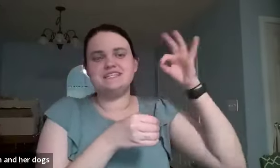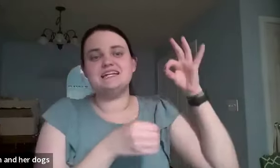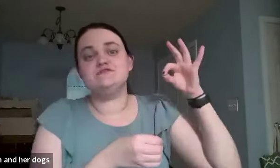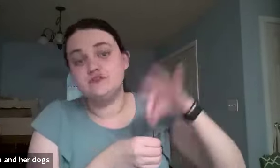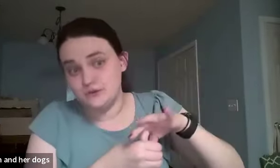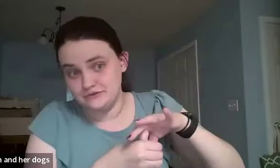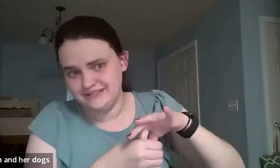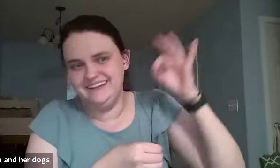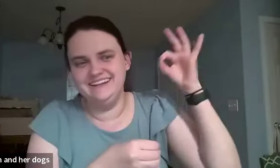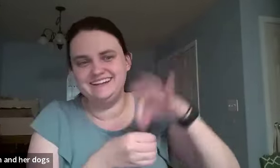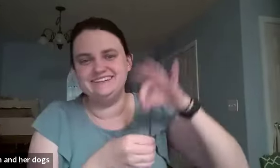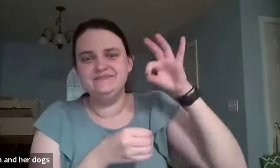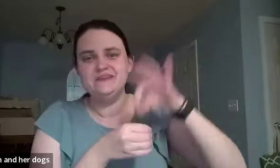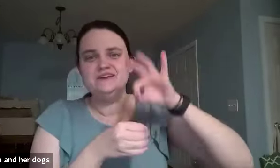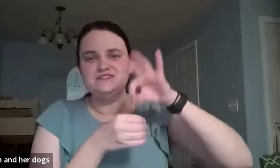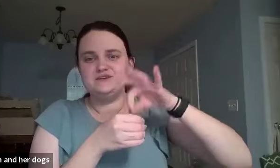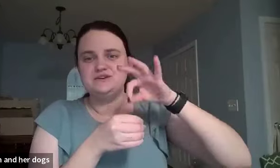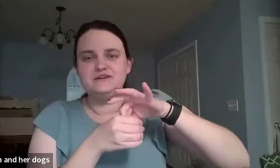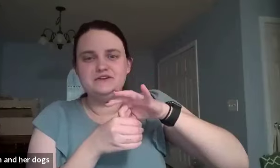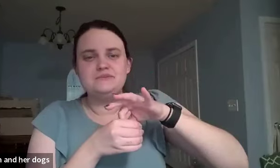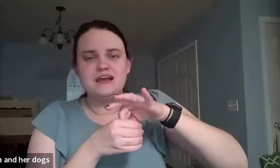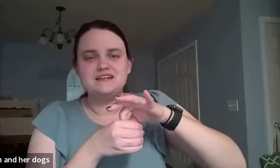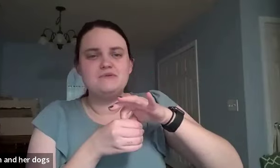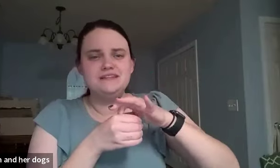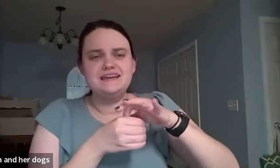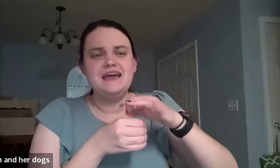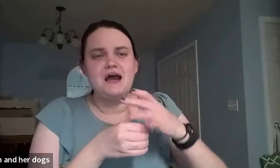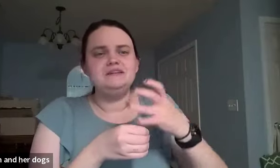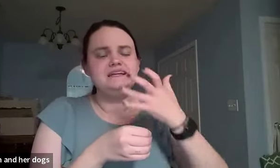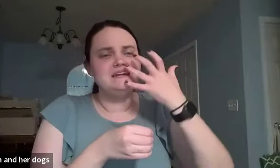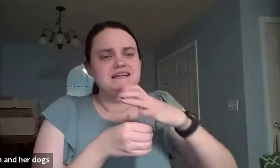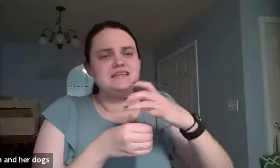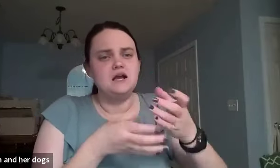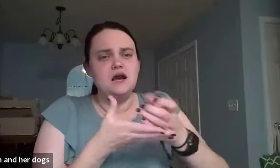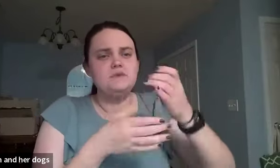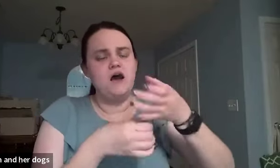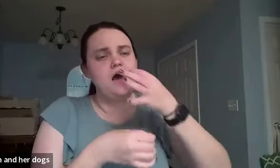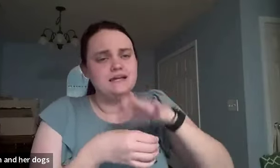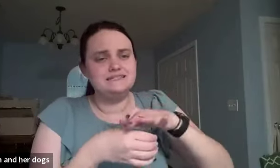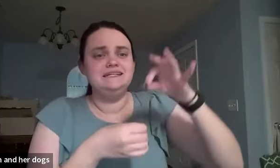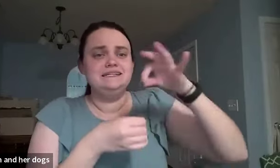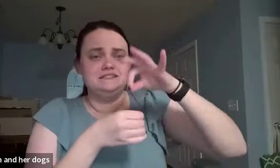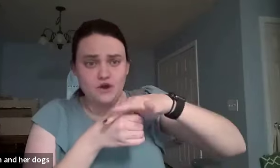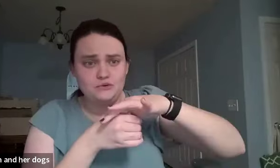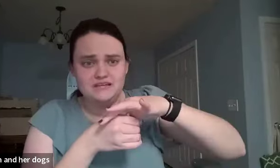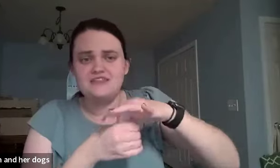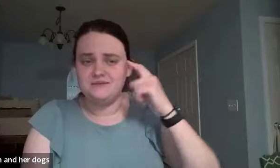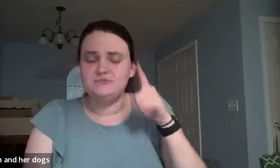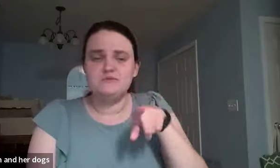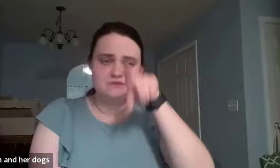because that is vote. So if you'd be asking, I would like a nice cup of hot vote. I think people would be